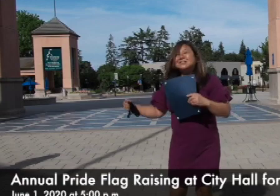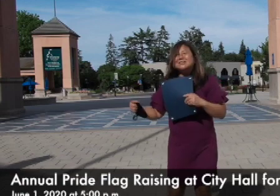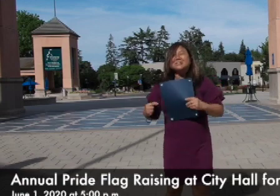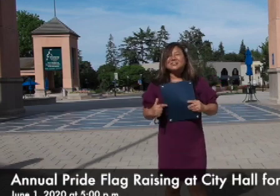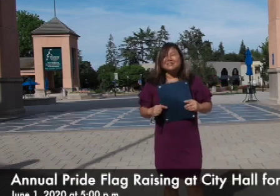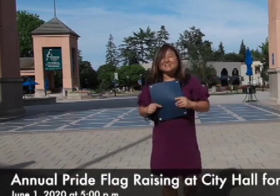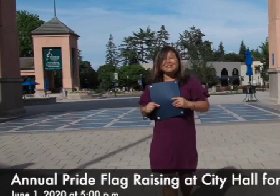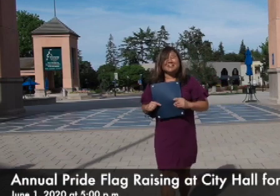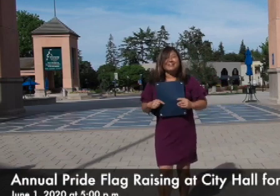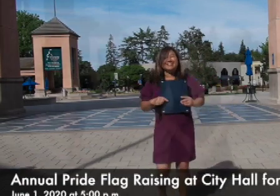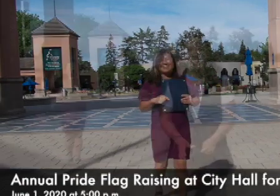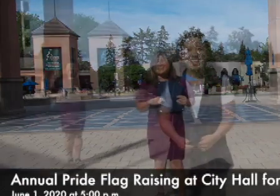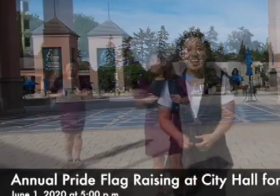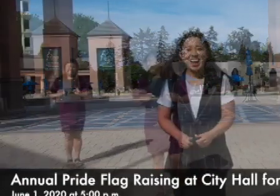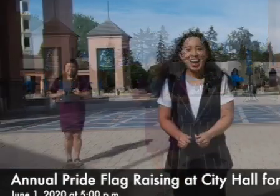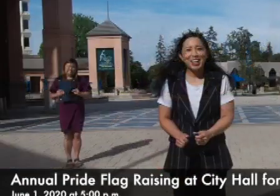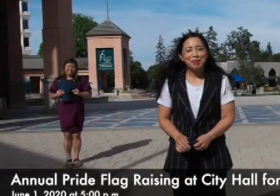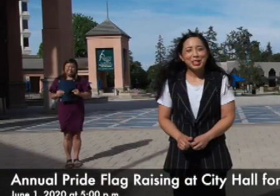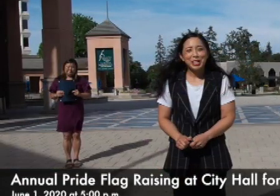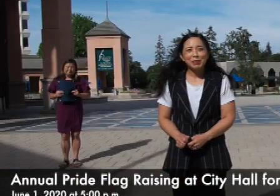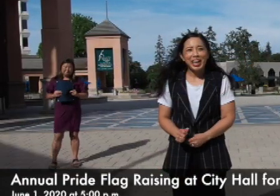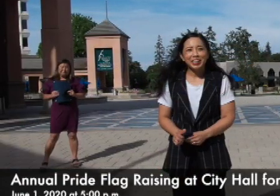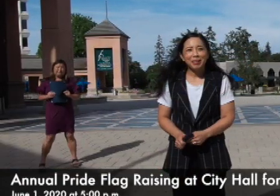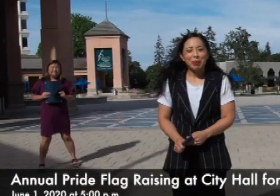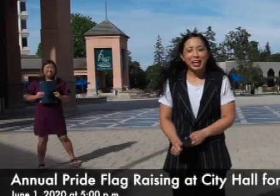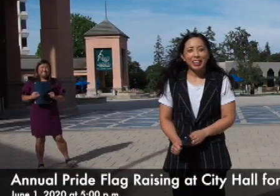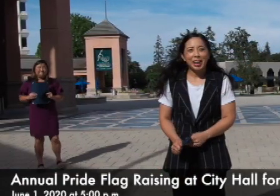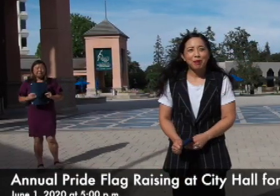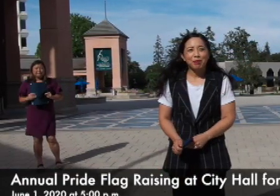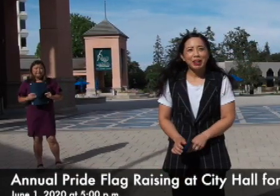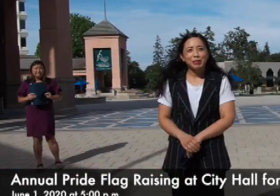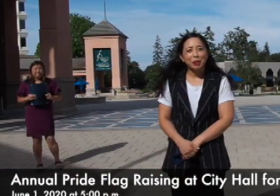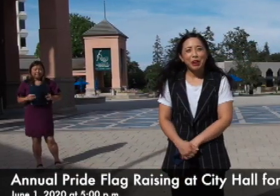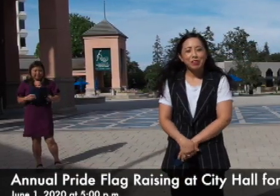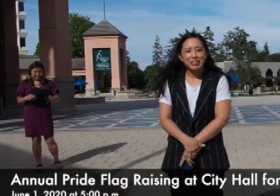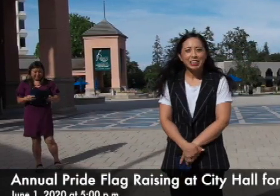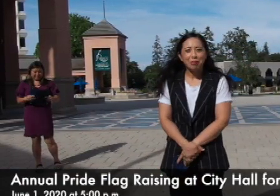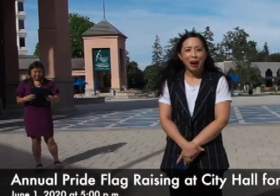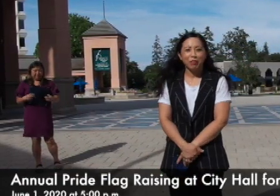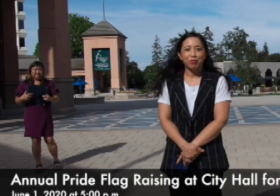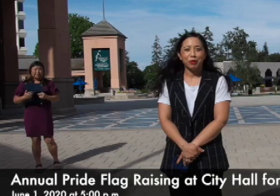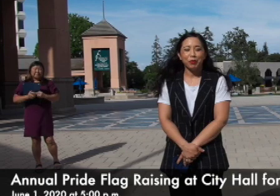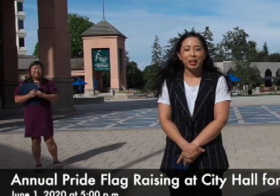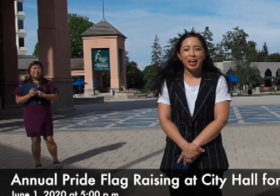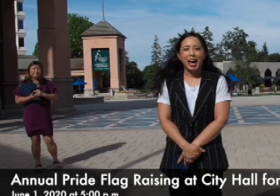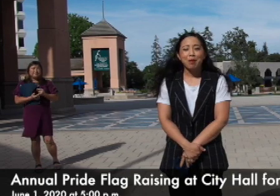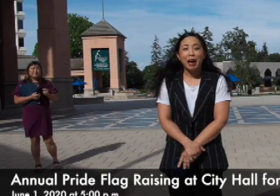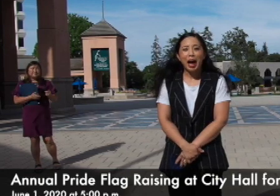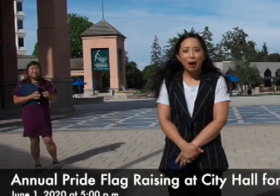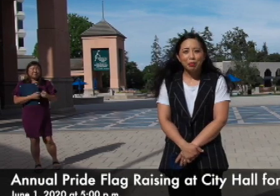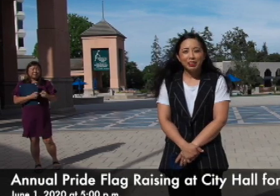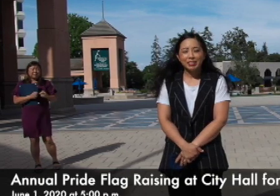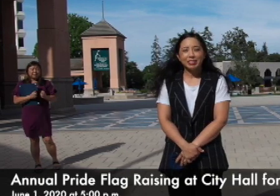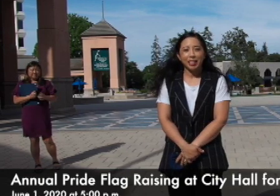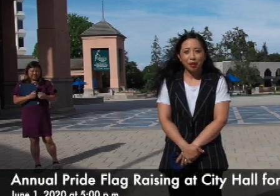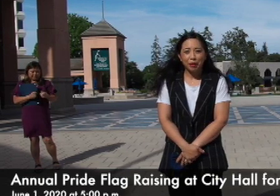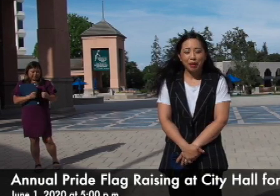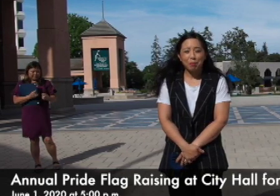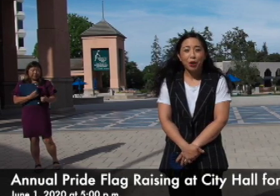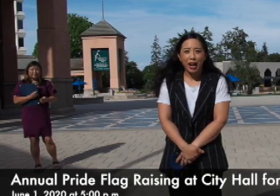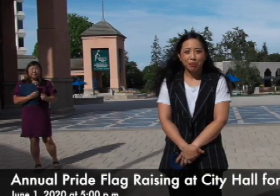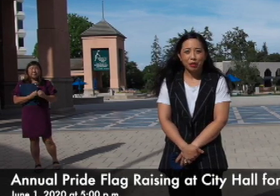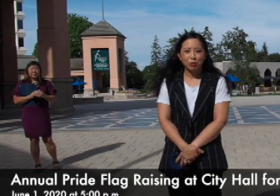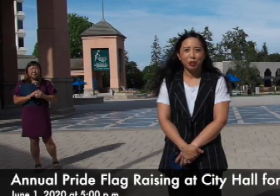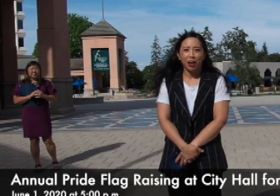going to switch here. Hi, my name is Ellen Kamei, and I'm the Vice Mayor of the City of Mountain View. I'm happy to